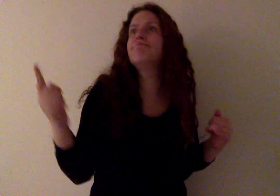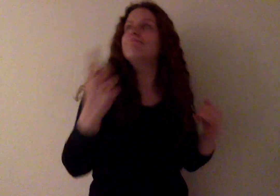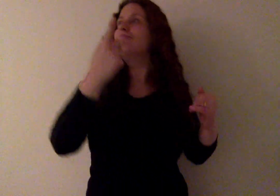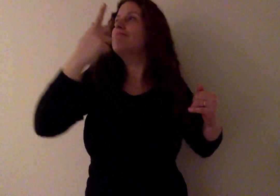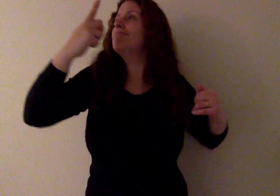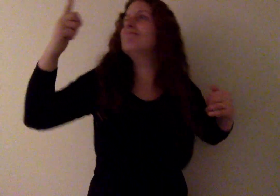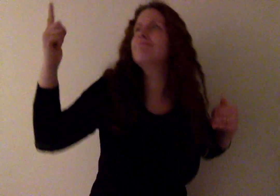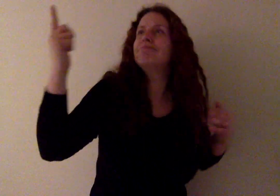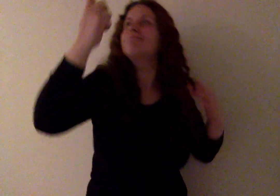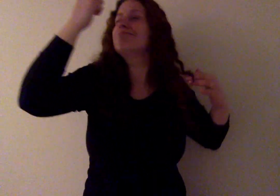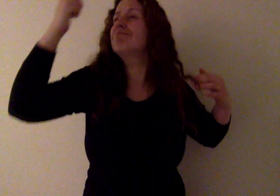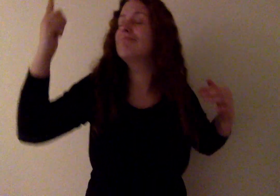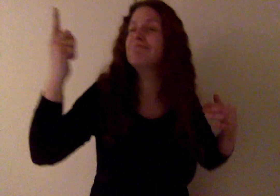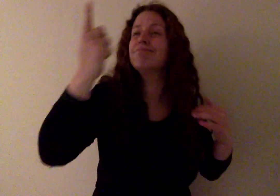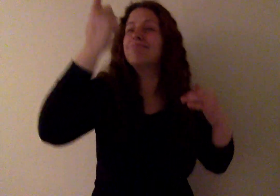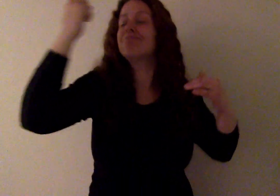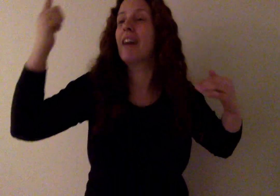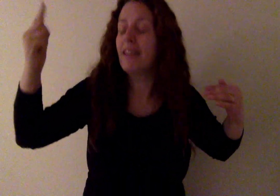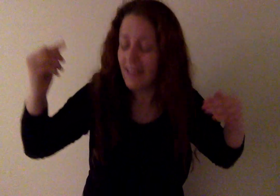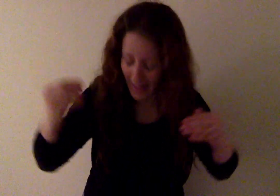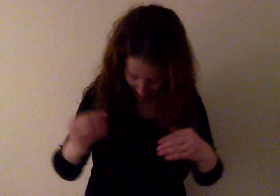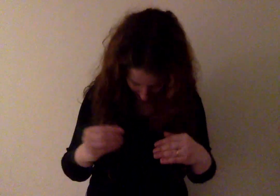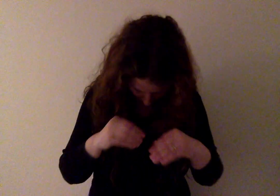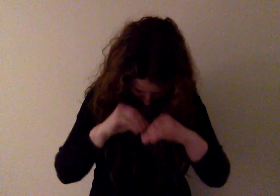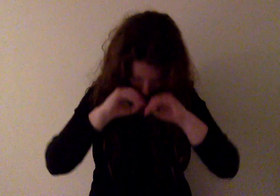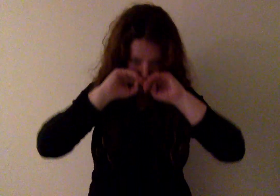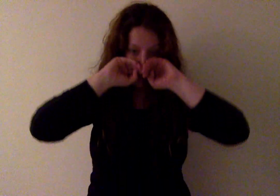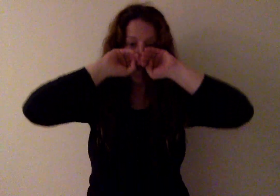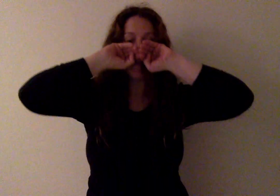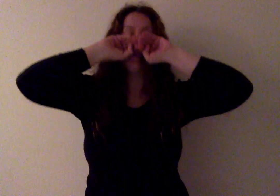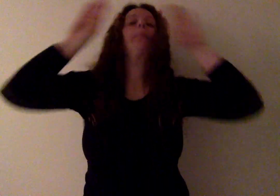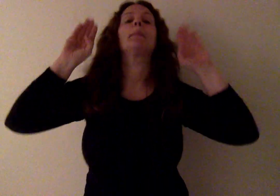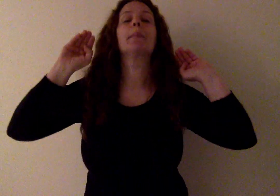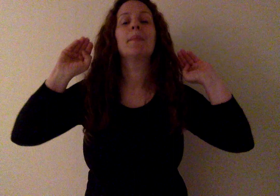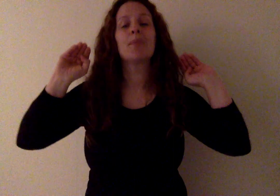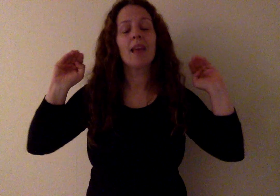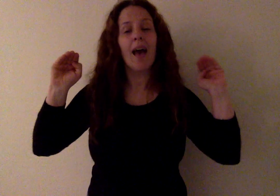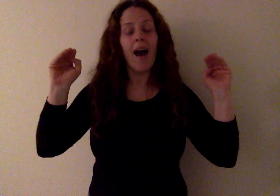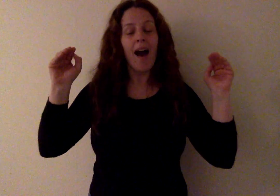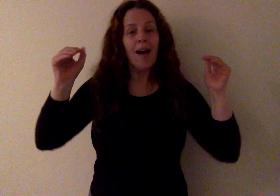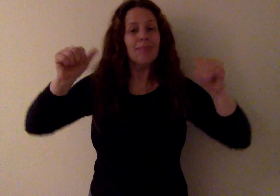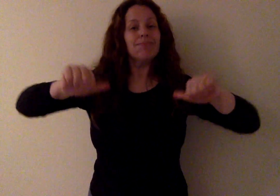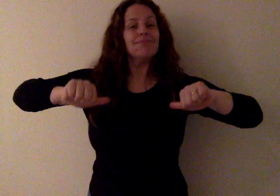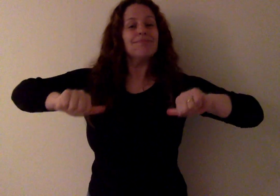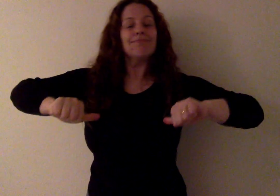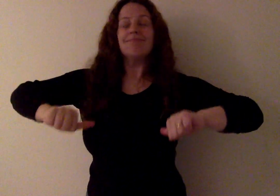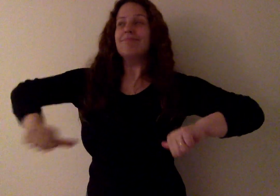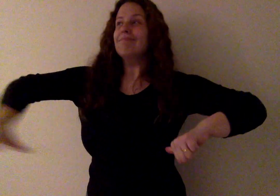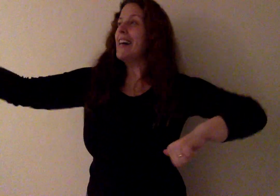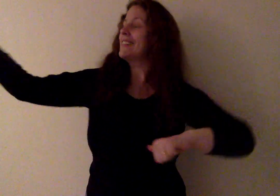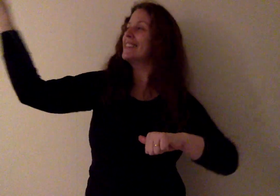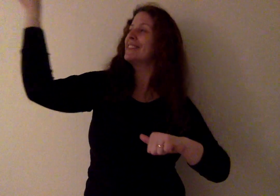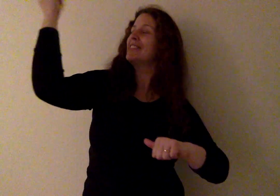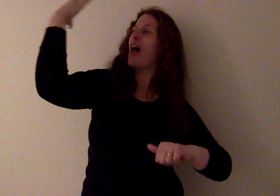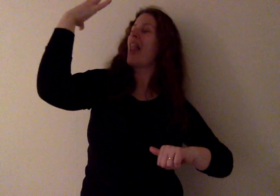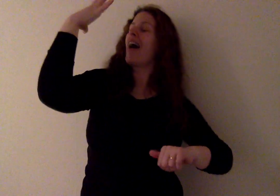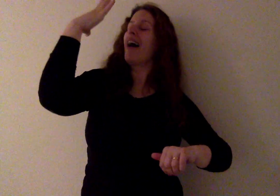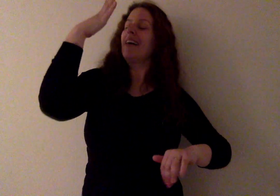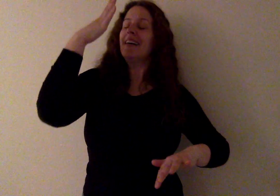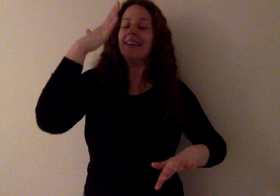till at last, pop, his snout came out into the sunlight, and he found